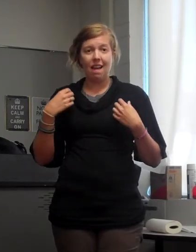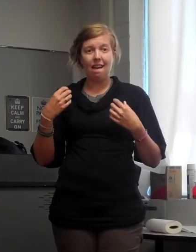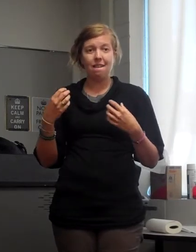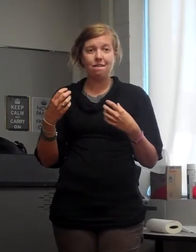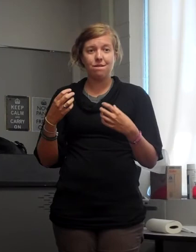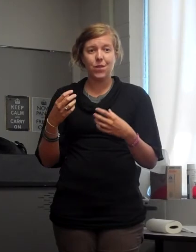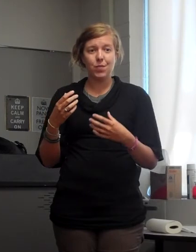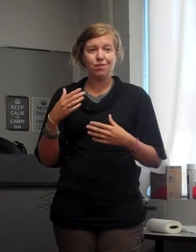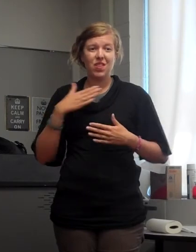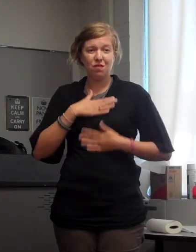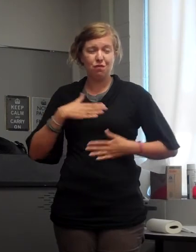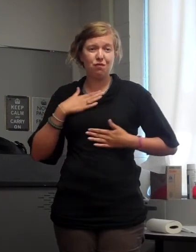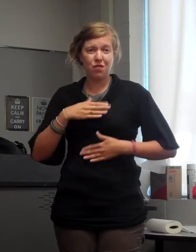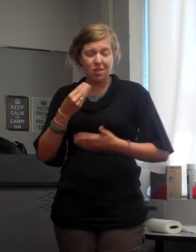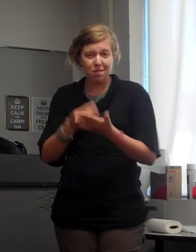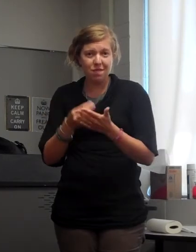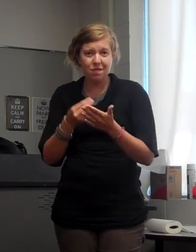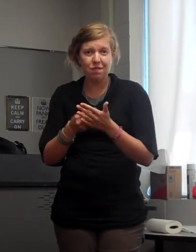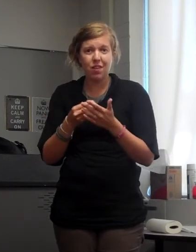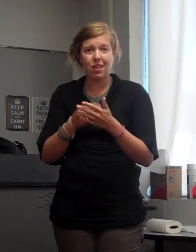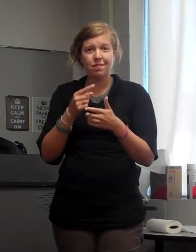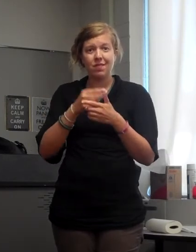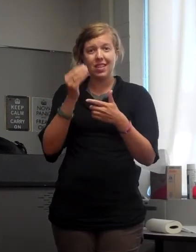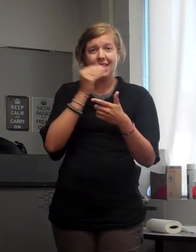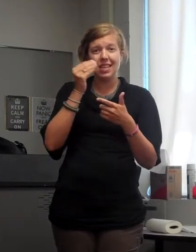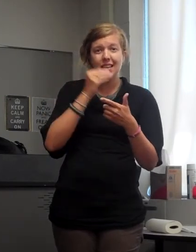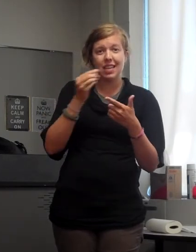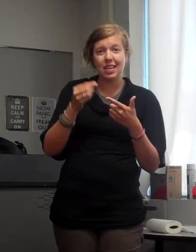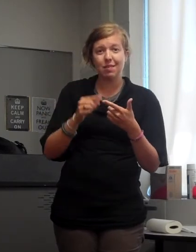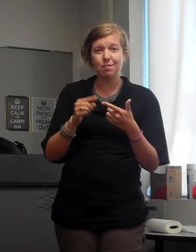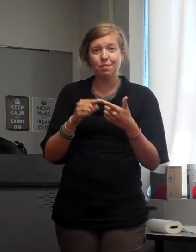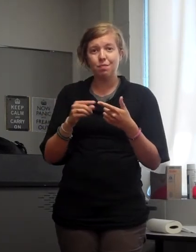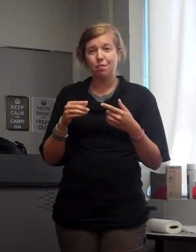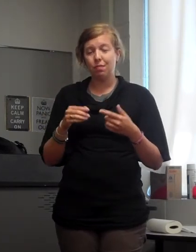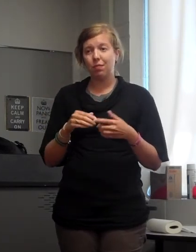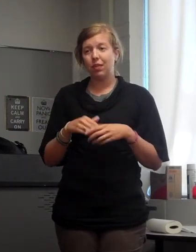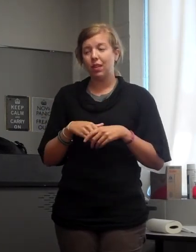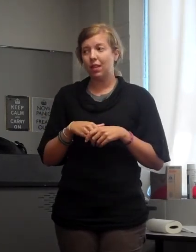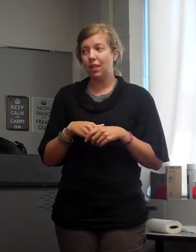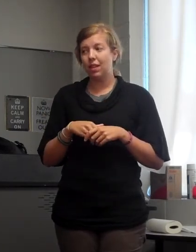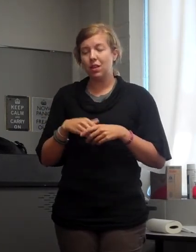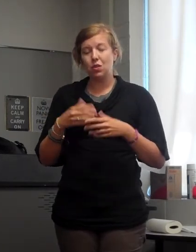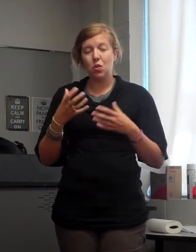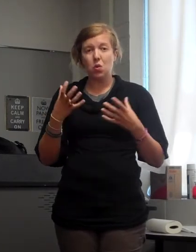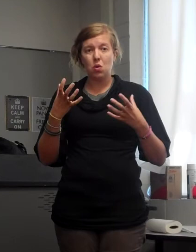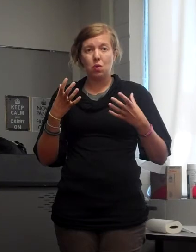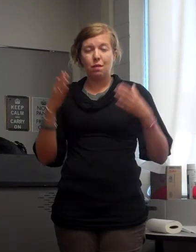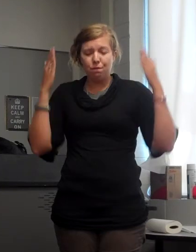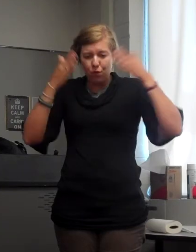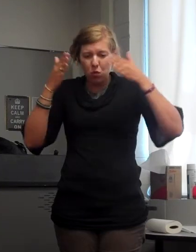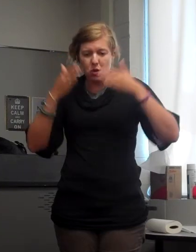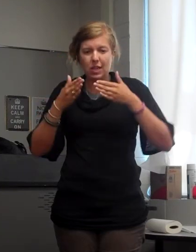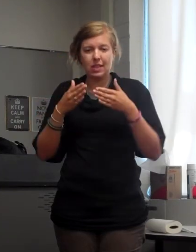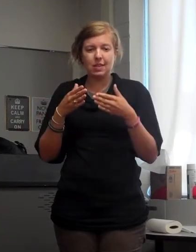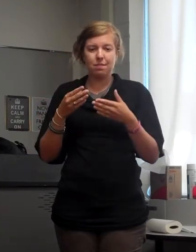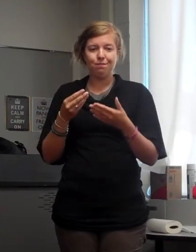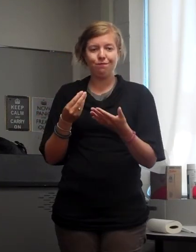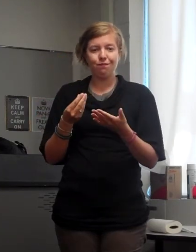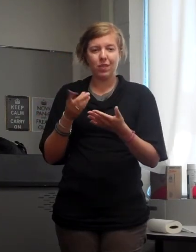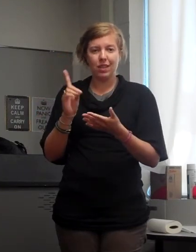it's very minimal right now because we want to concentrate more on getting out of debt, so we don't do a lot of other stuff. But, so we keep our blow